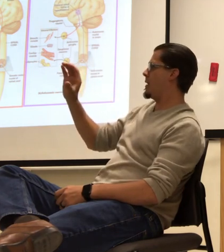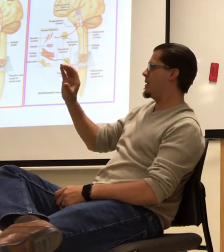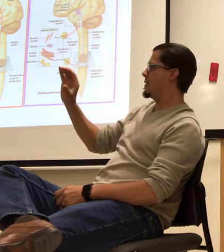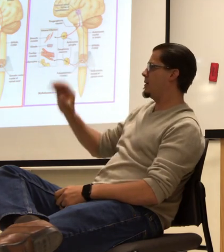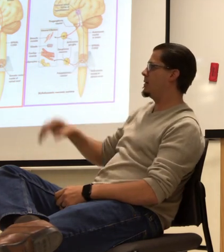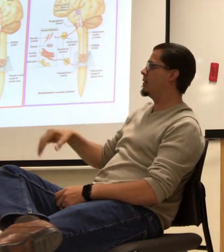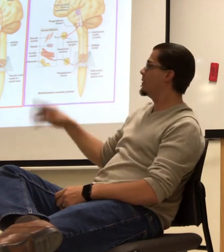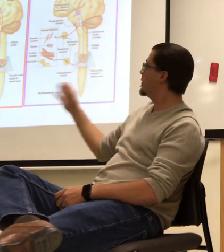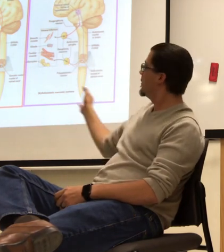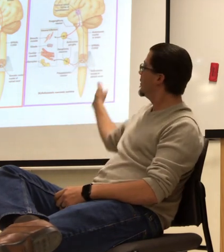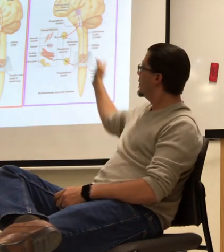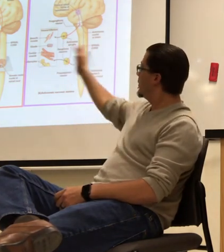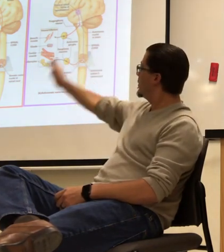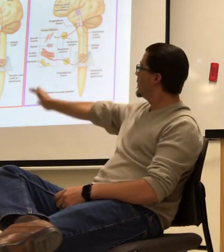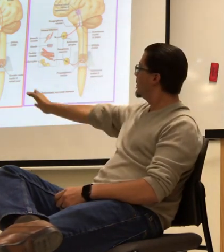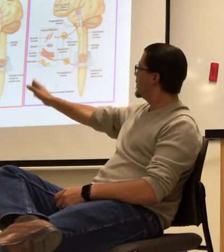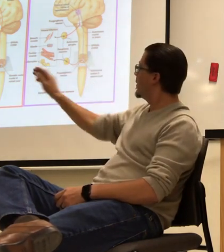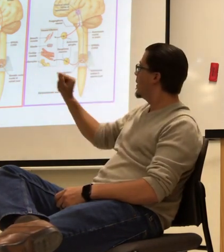and we have autonomic.